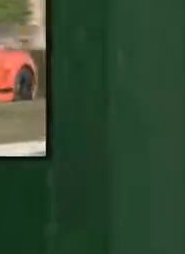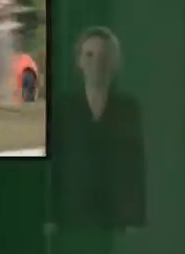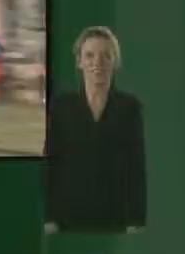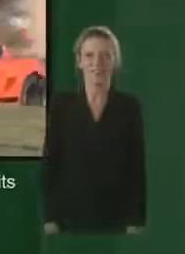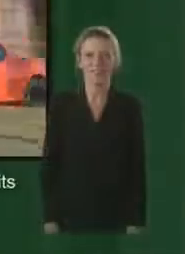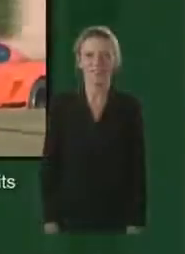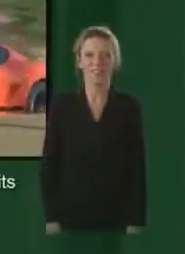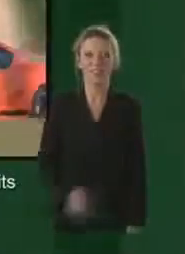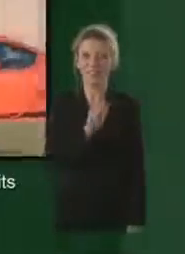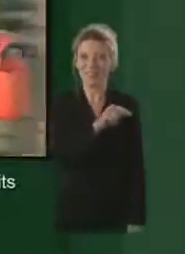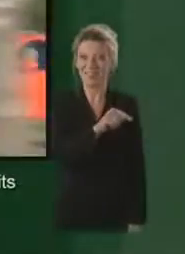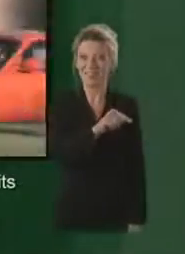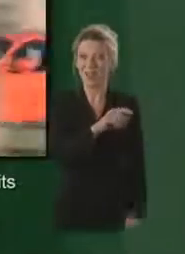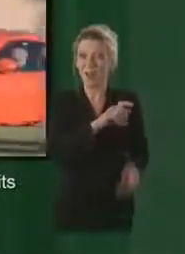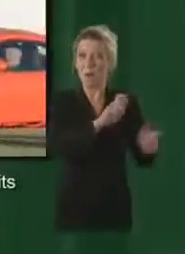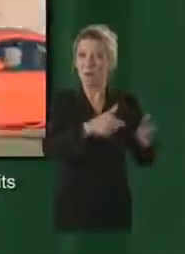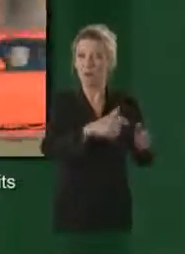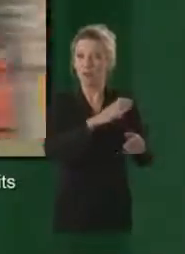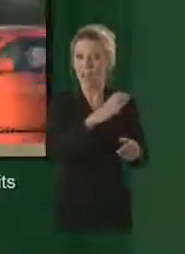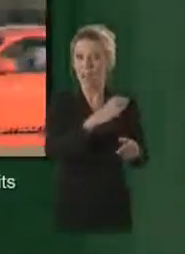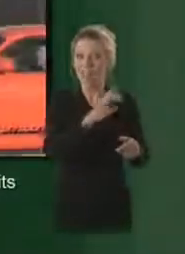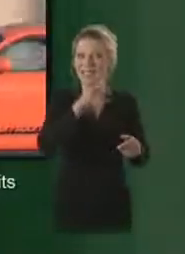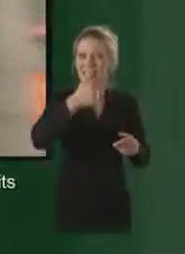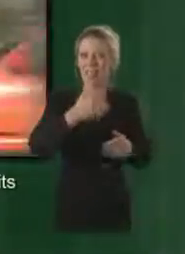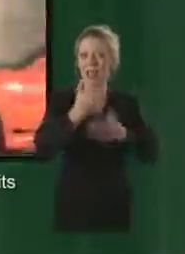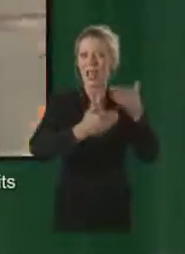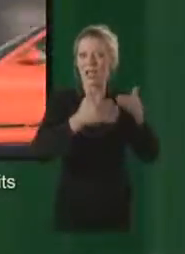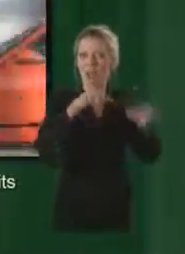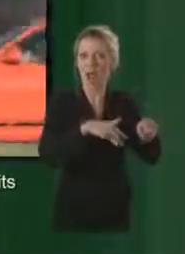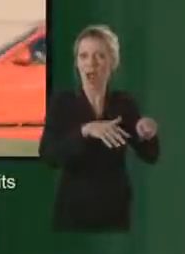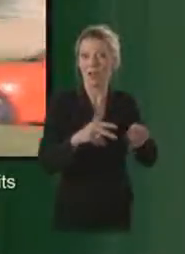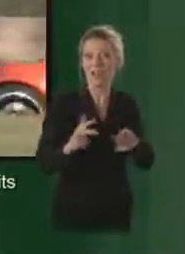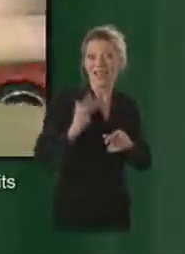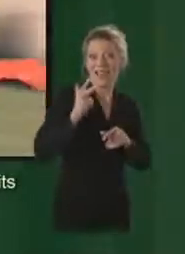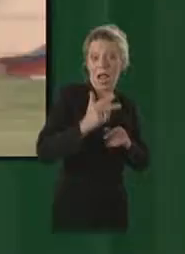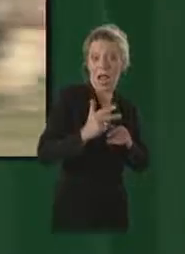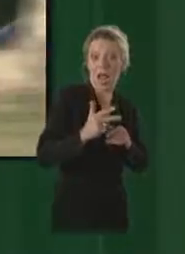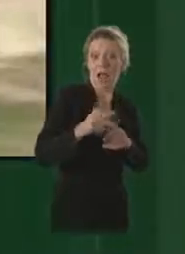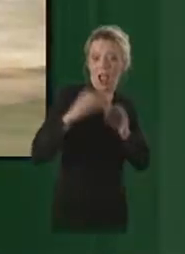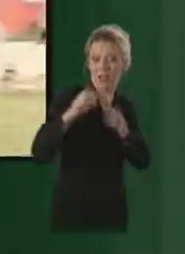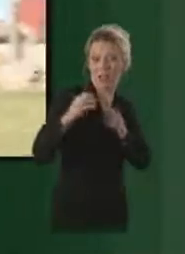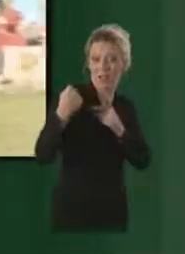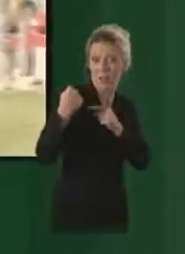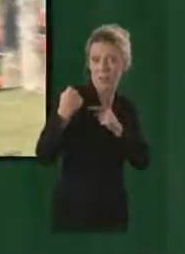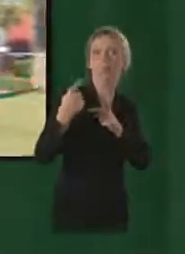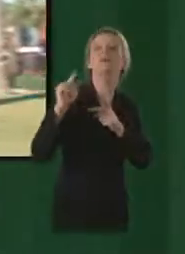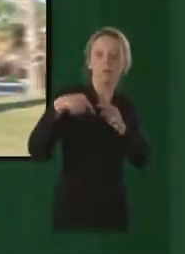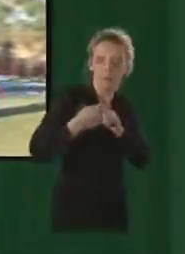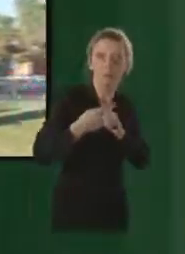The Porsche Cayman enters its second generation. Three years after its initial debut, the sports car is even more powerful and